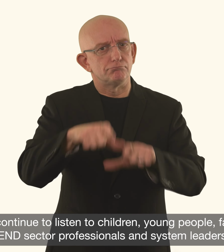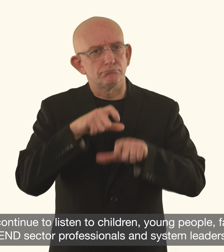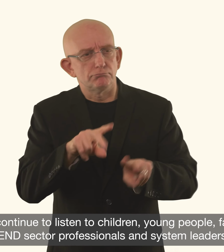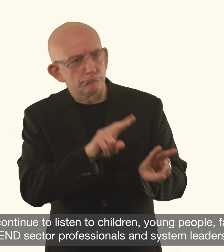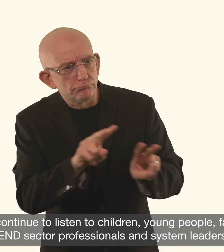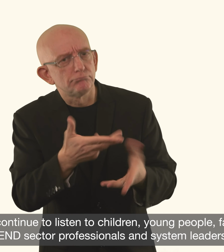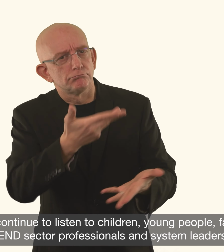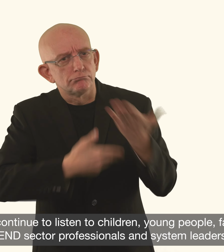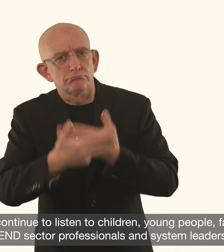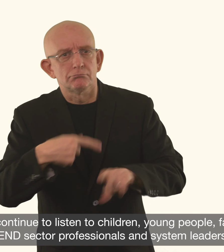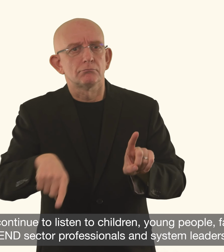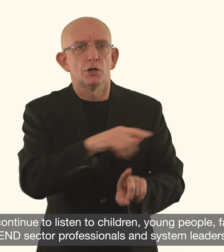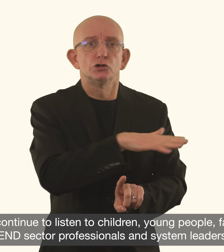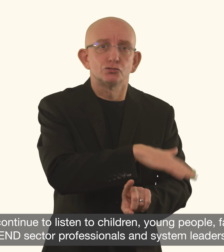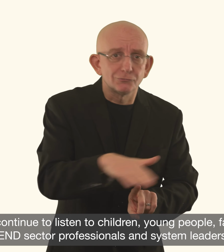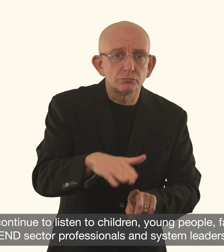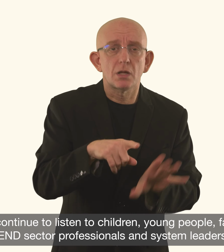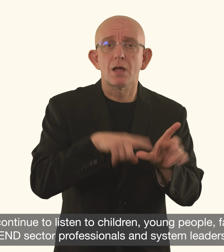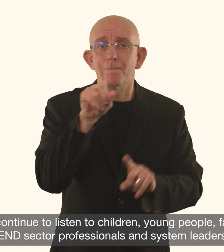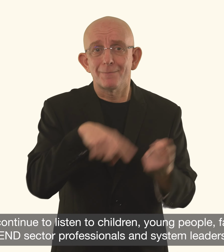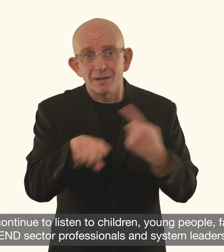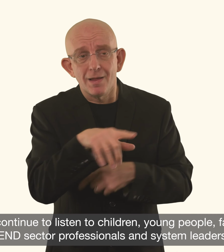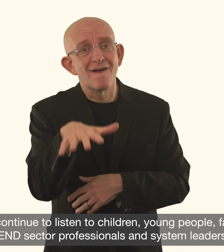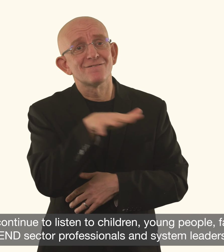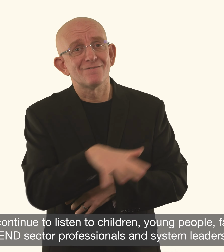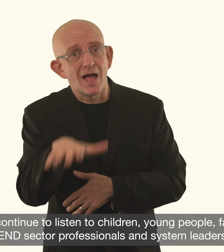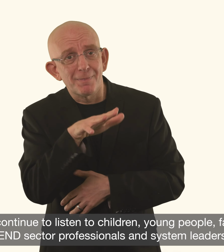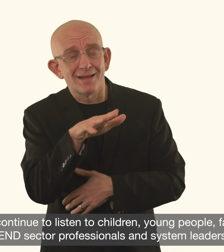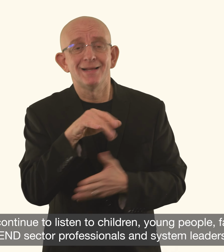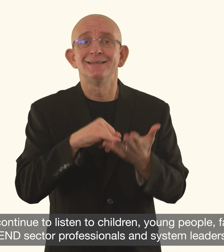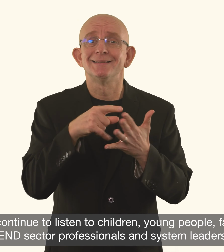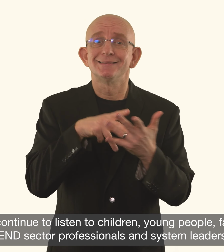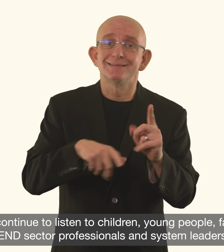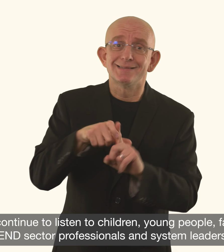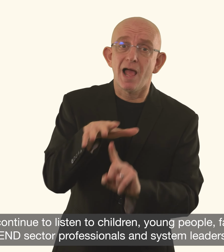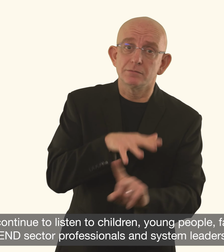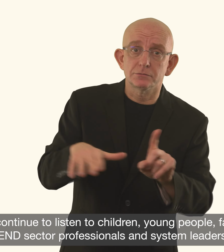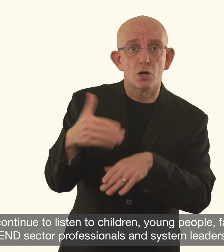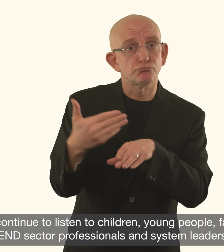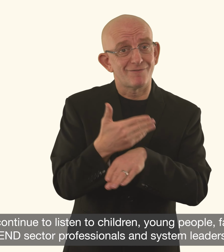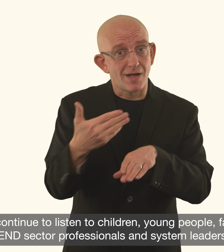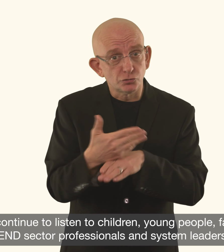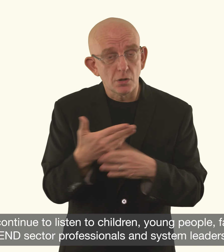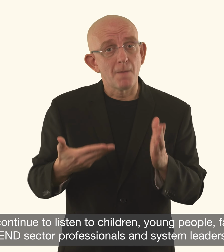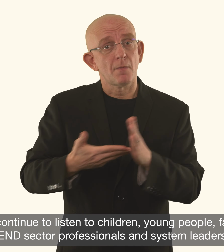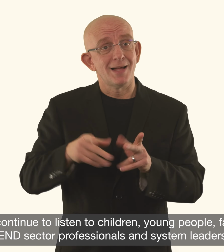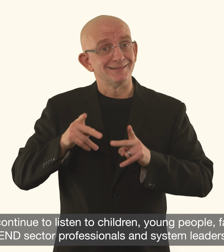We will continue to listen to children, young people, families, send sex to professionals and system leaders